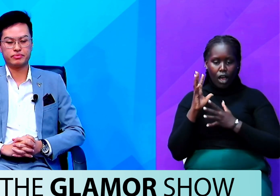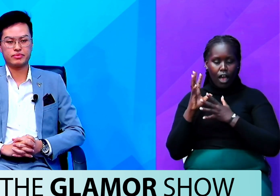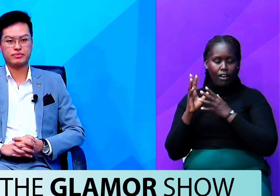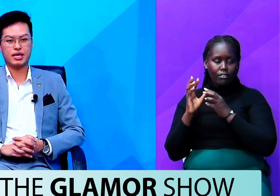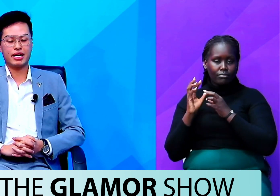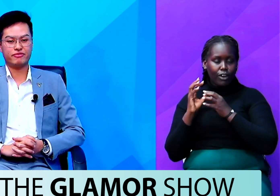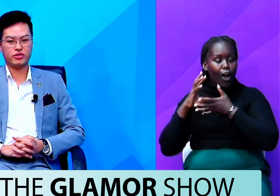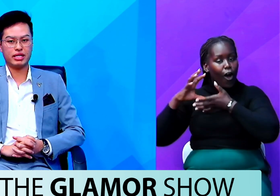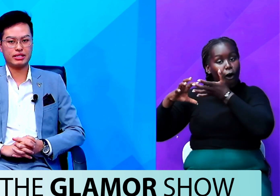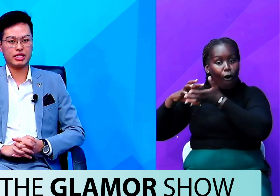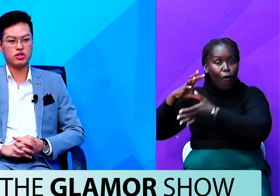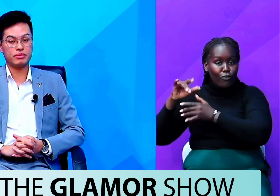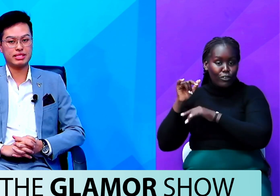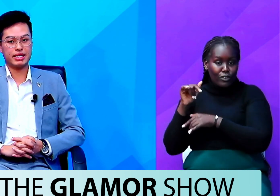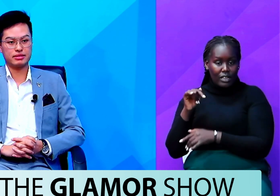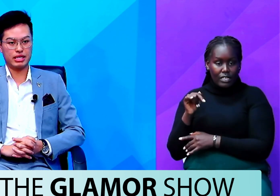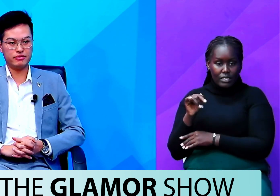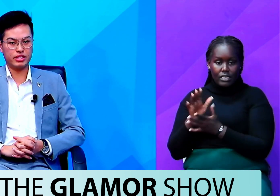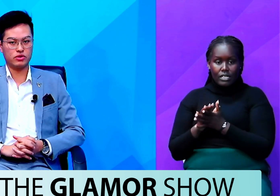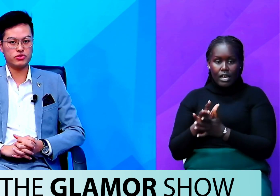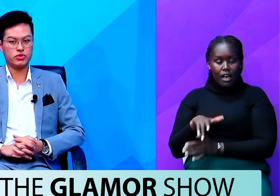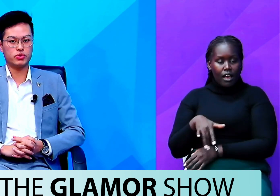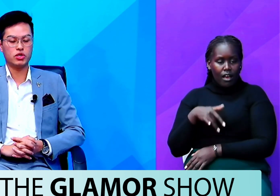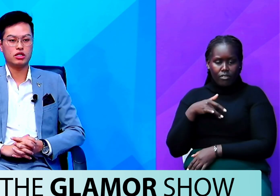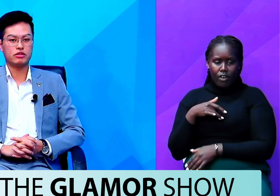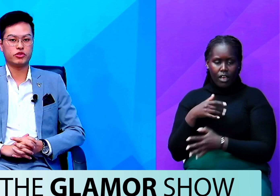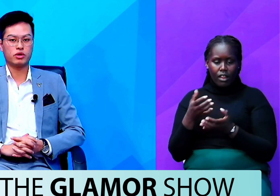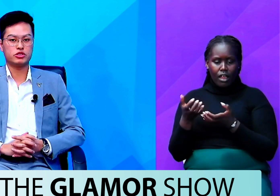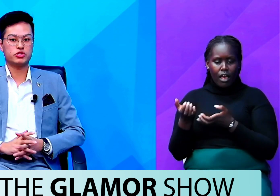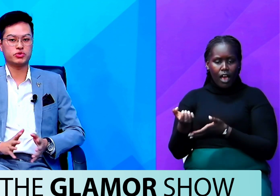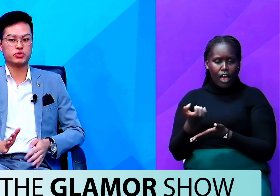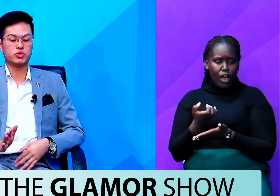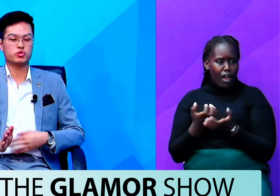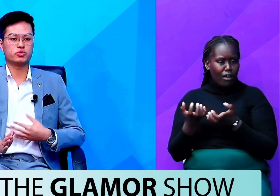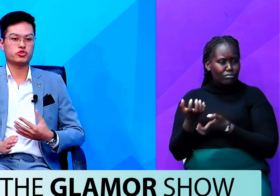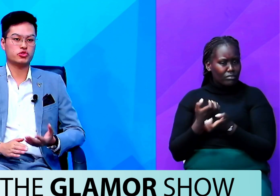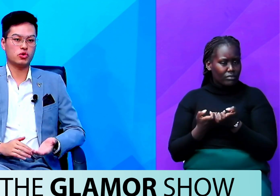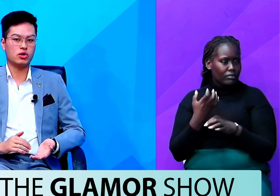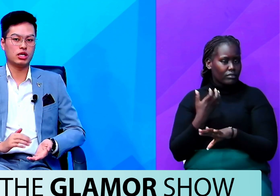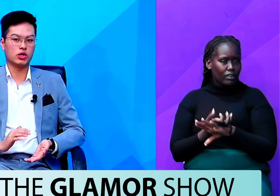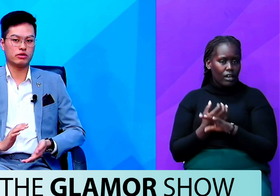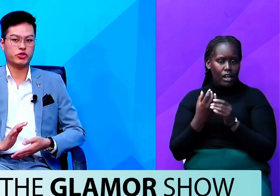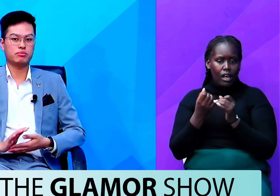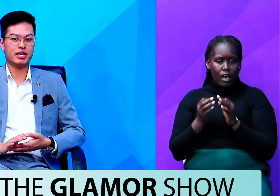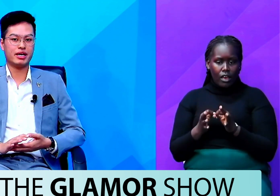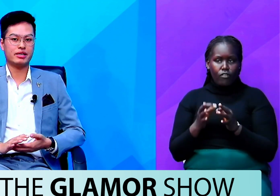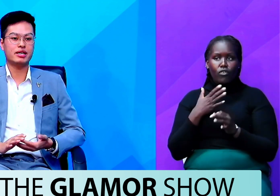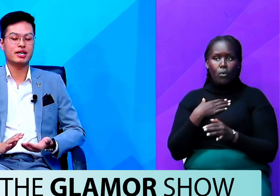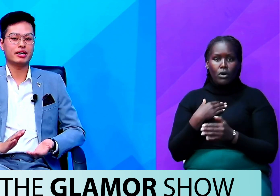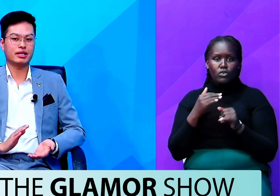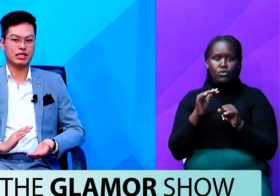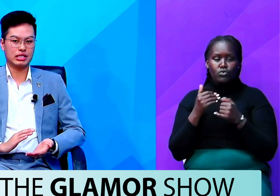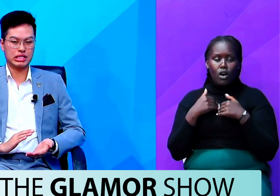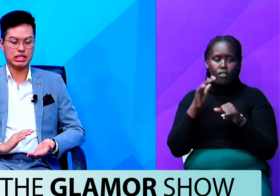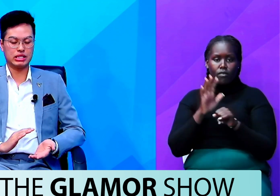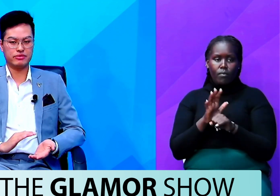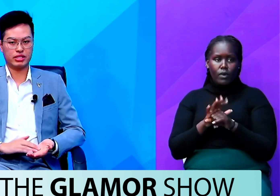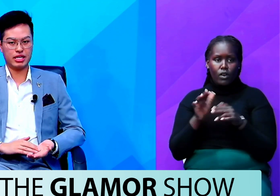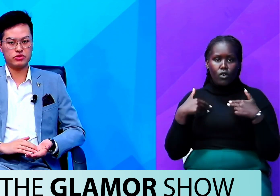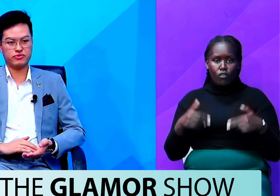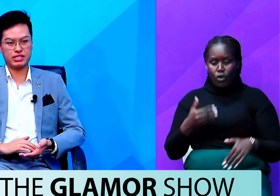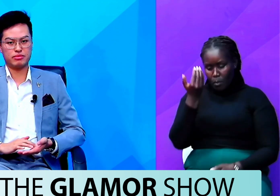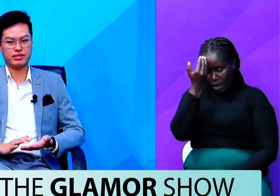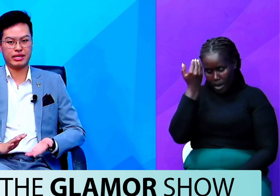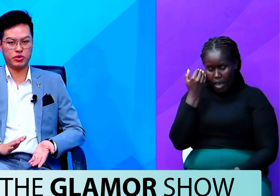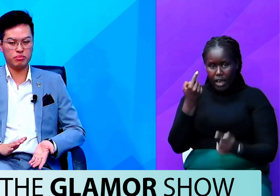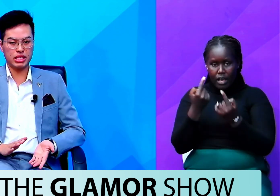Um, I feel like the economy is kind of tough, and also if you want to store a lot of human hair in a different